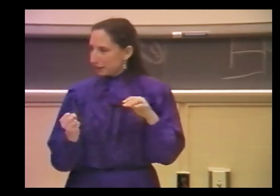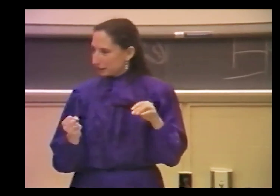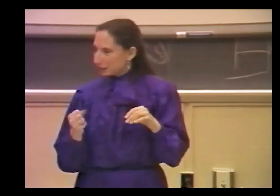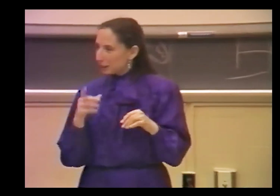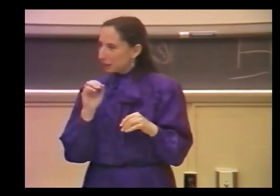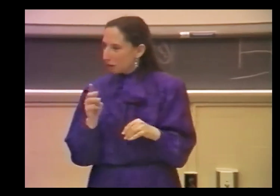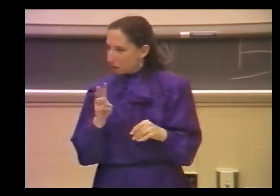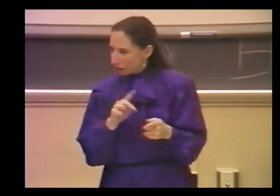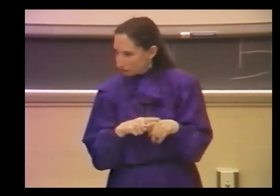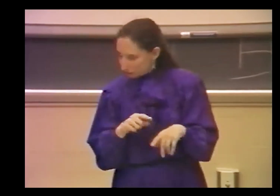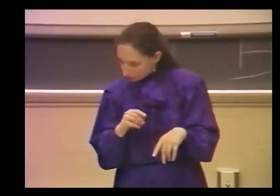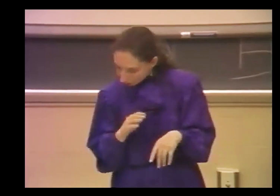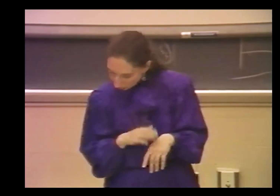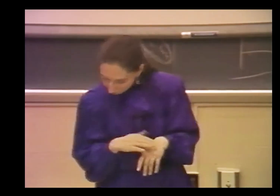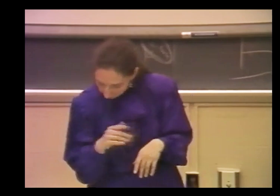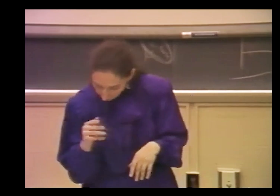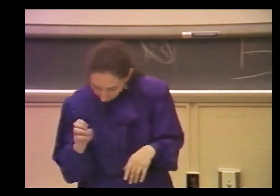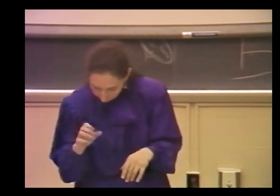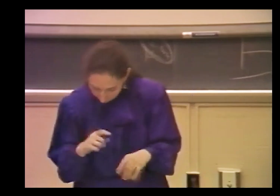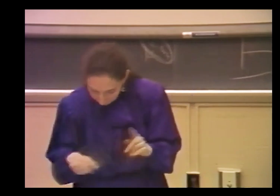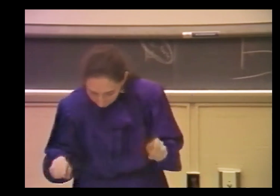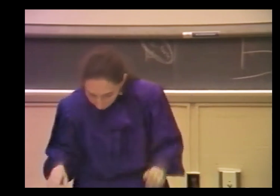running low on time. But